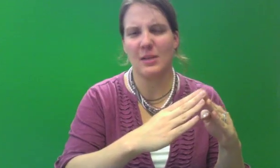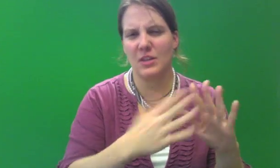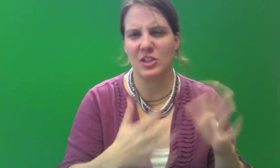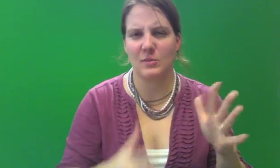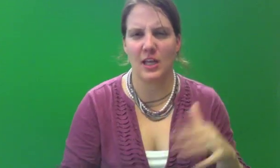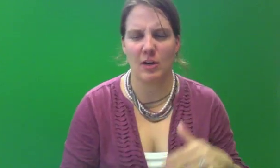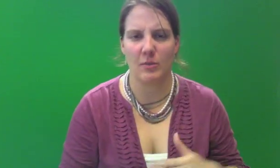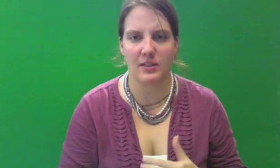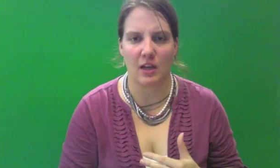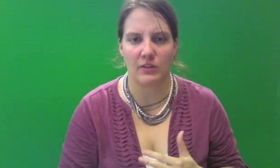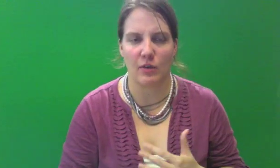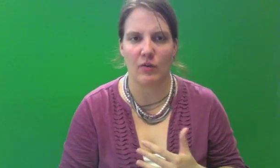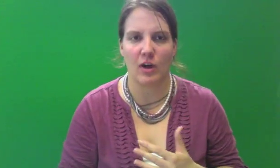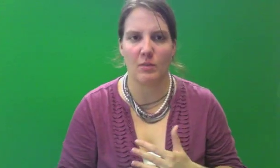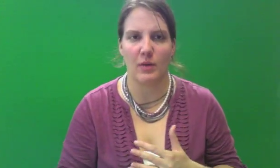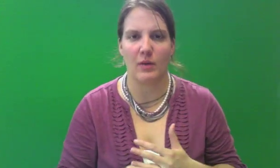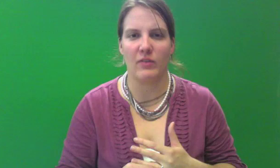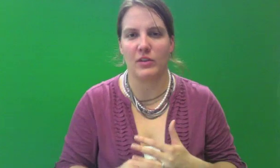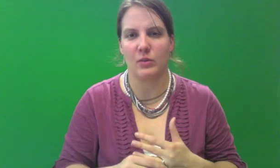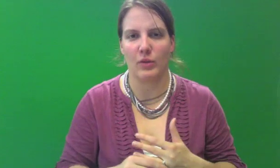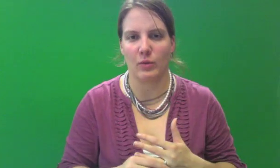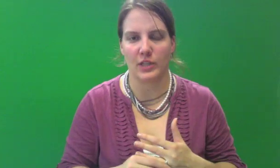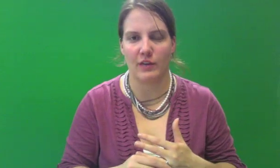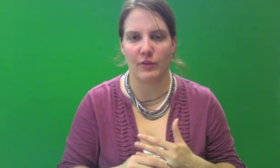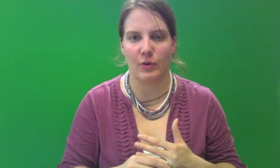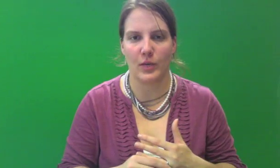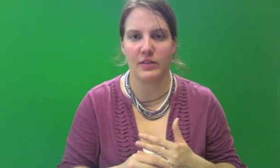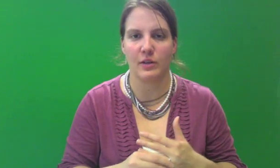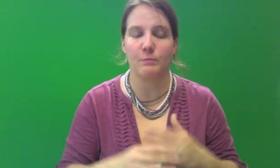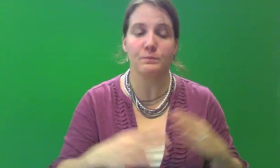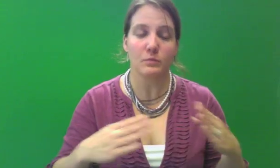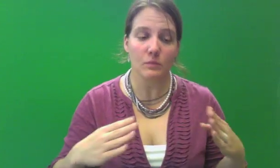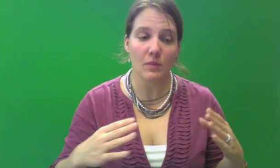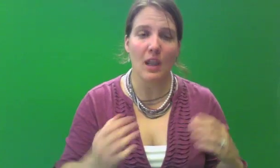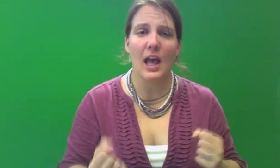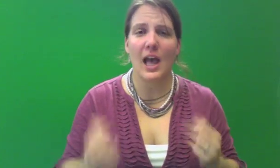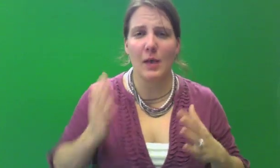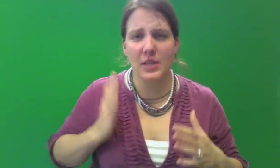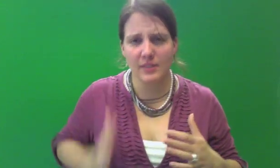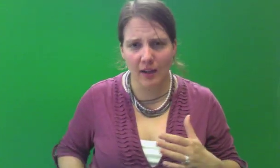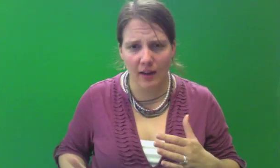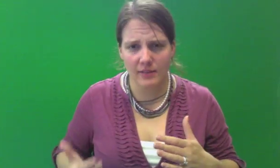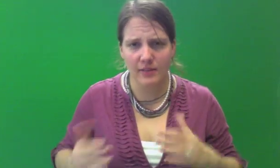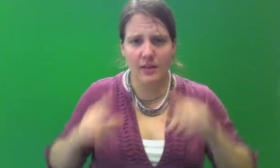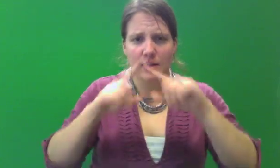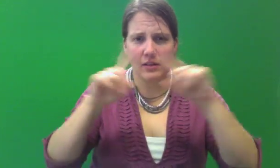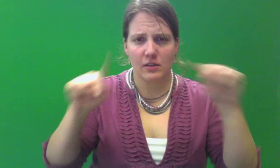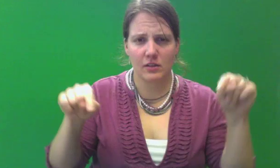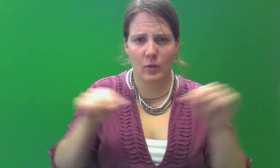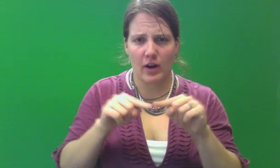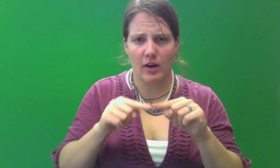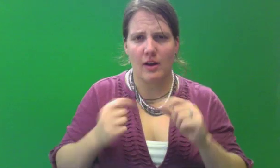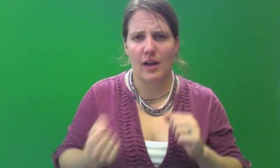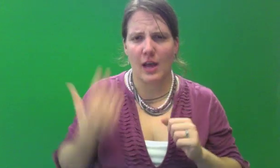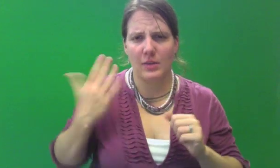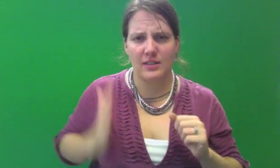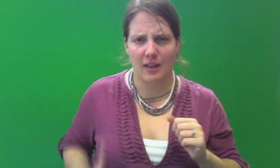something she's been hit or miss on so far, but we've also only worked on it for a week. So how many sides? Square. How many